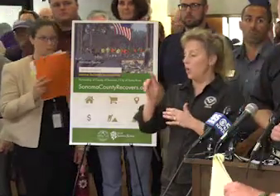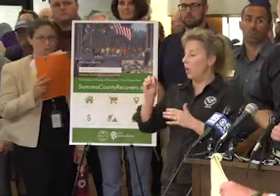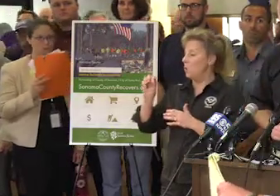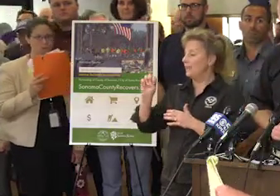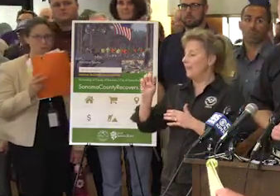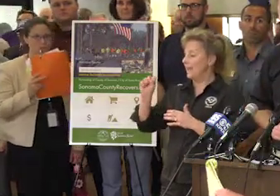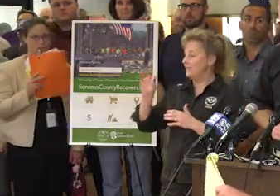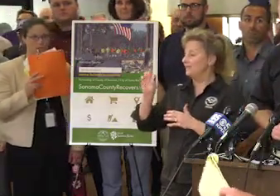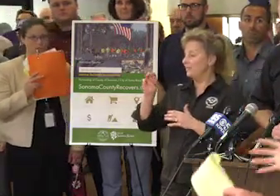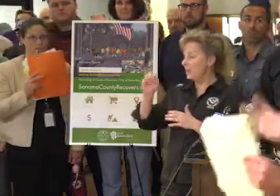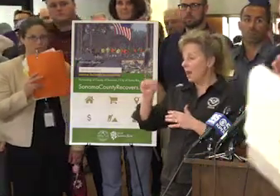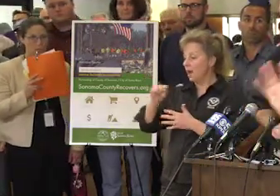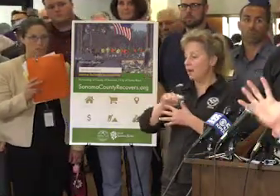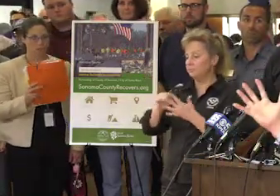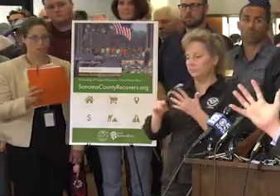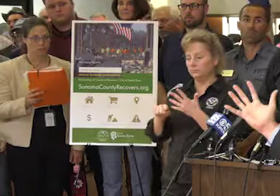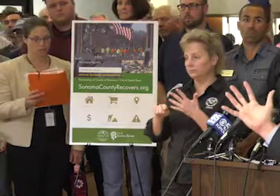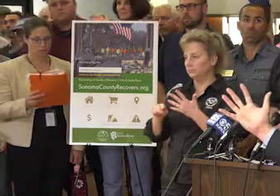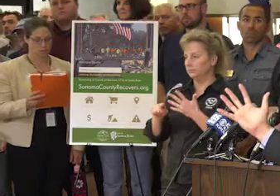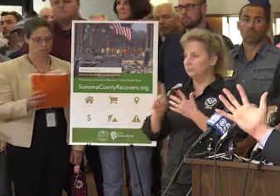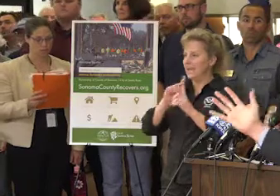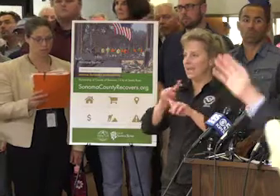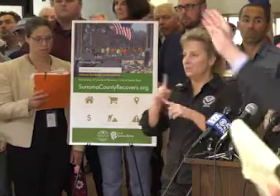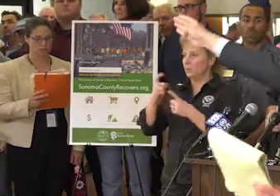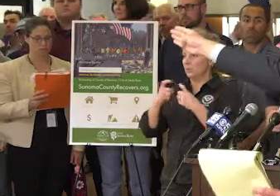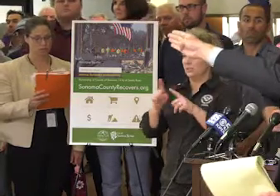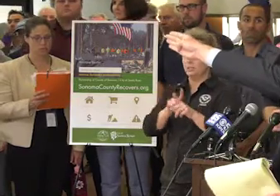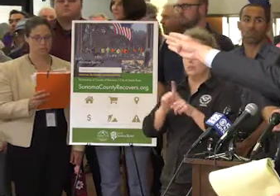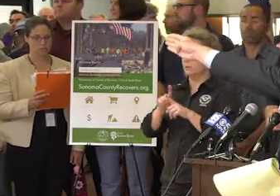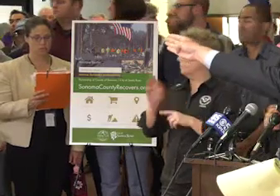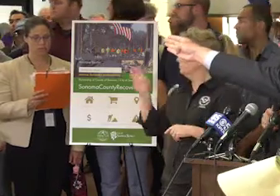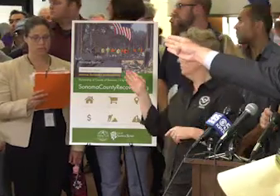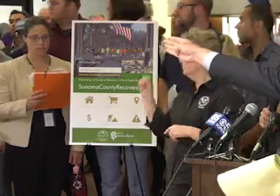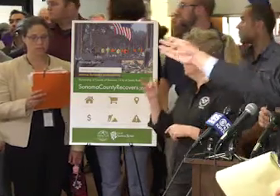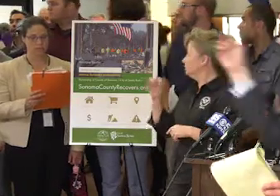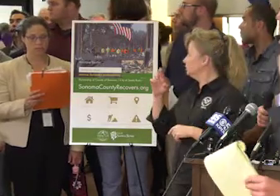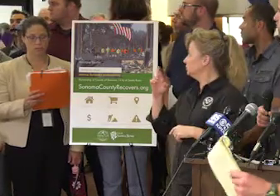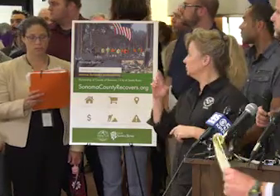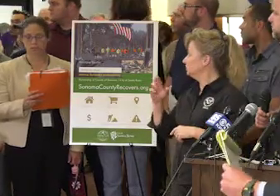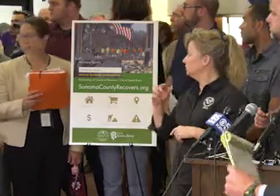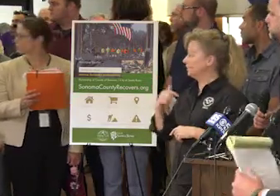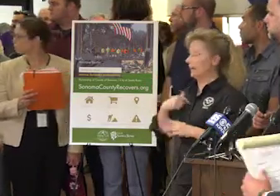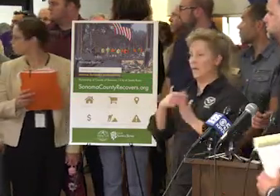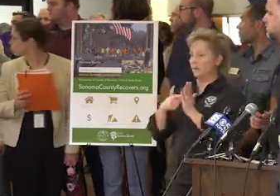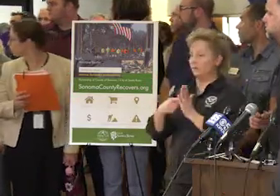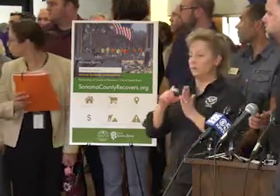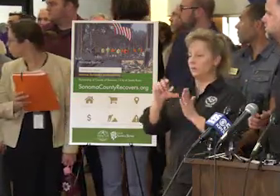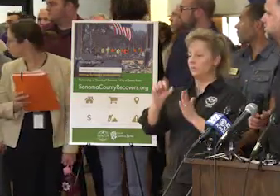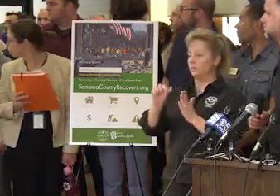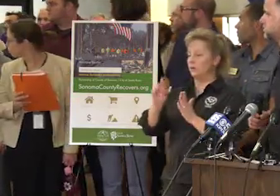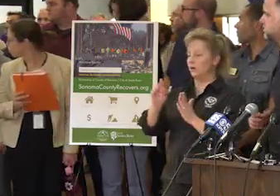OES, FEMA, to be able to answer questions as well. Right over here, sir.